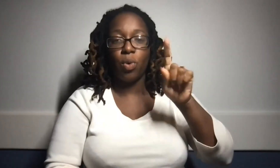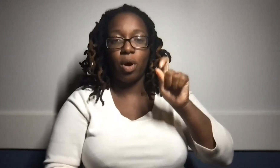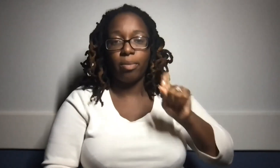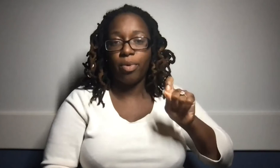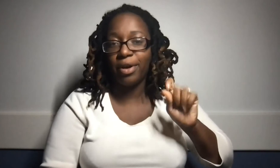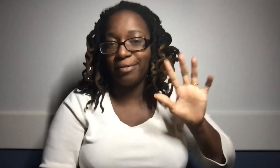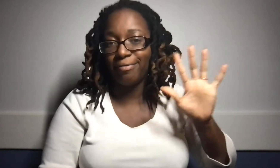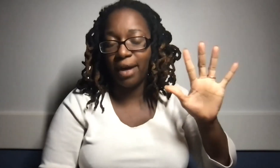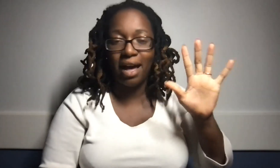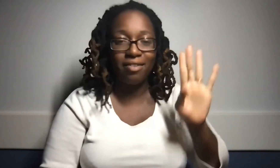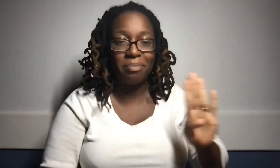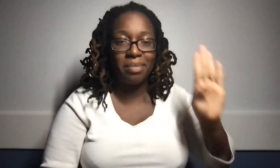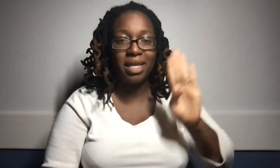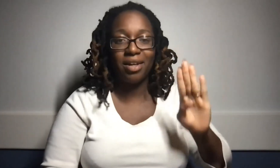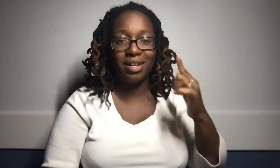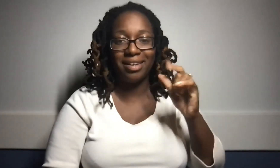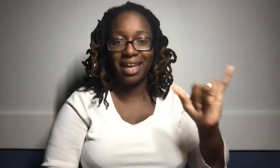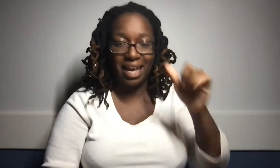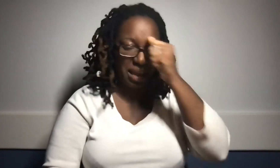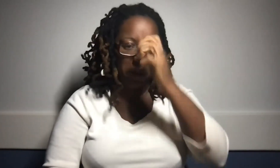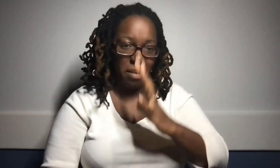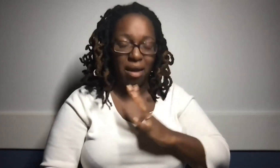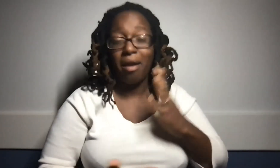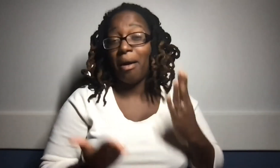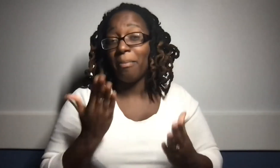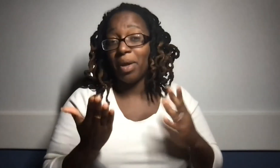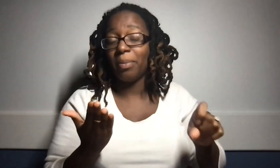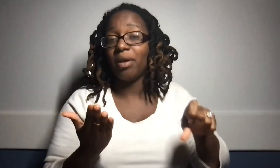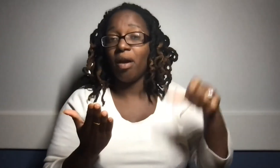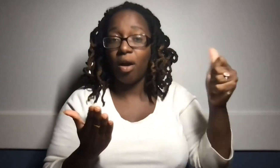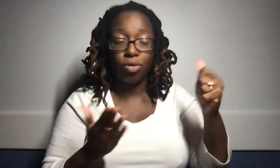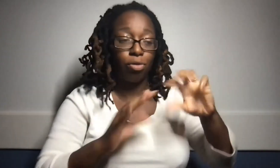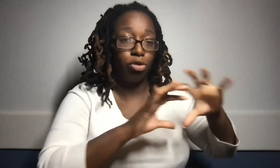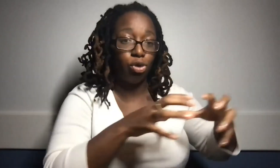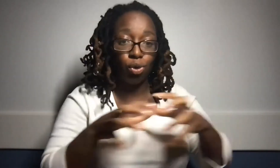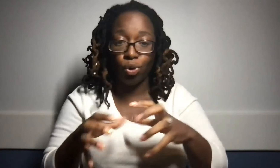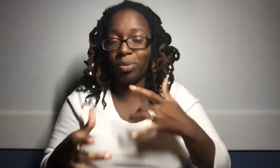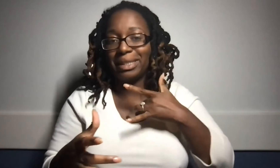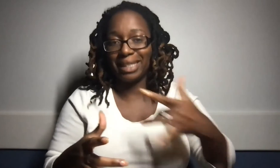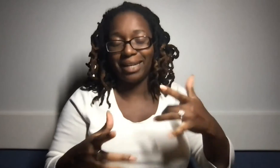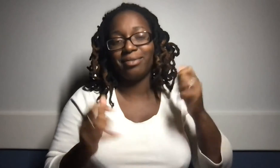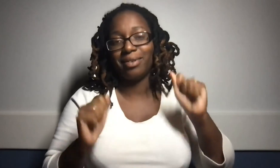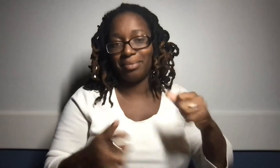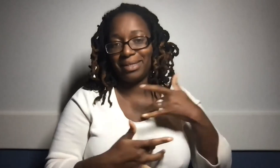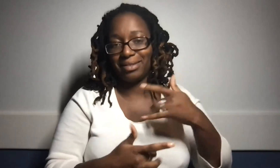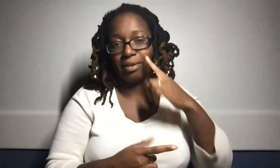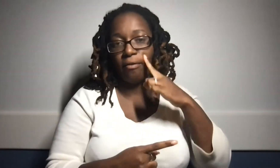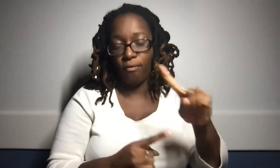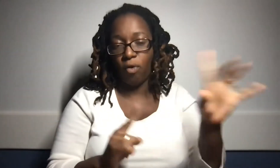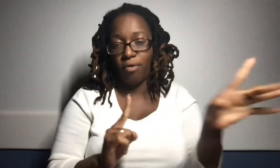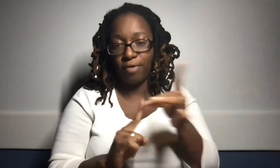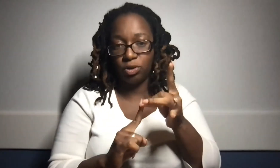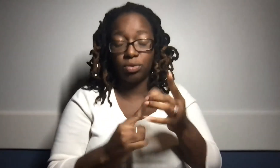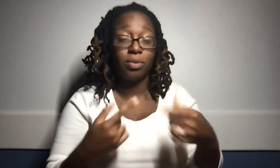risk and possibly other populations who are vulnerable to infection. We'd also like to see an emergency use authorization for